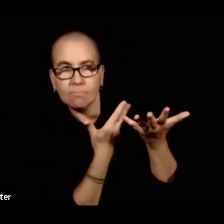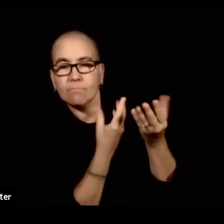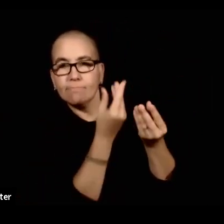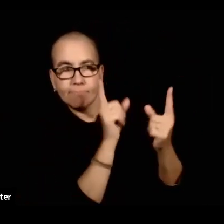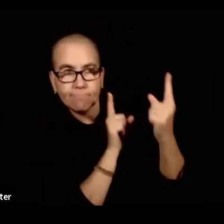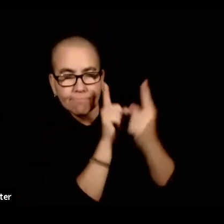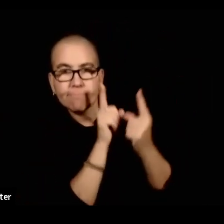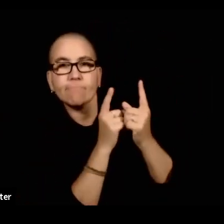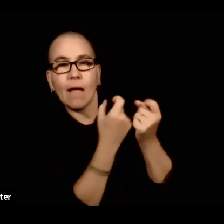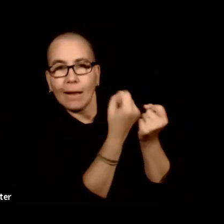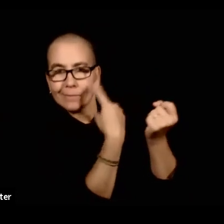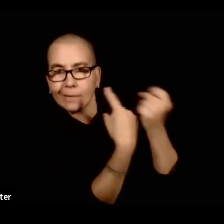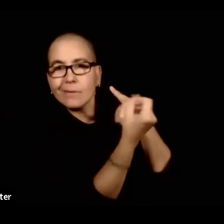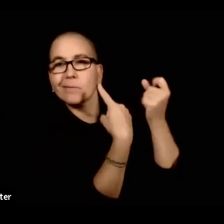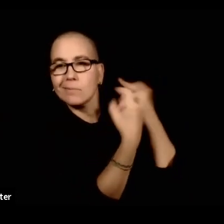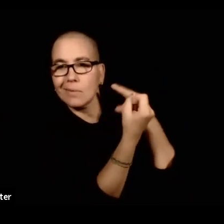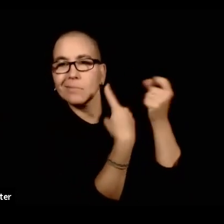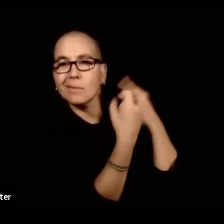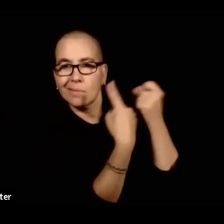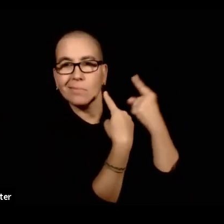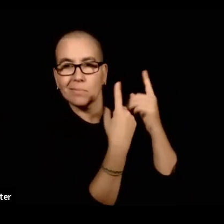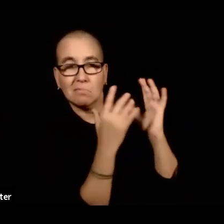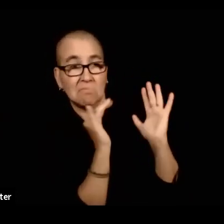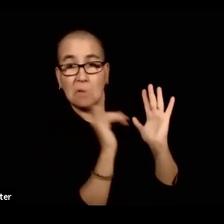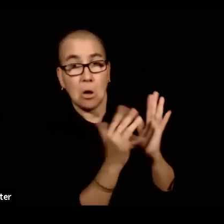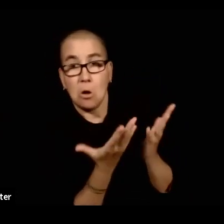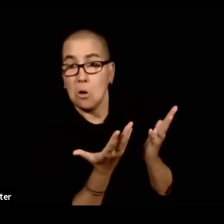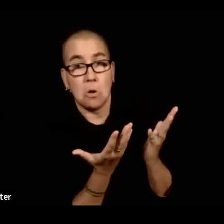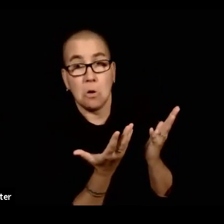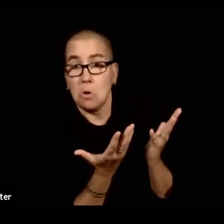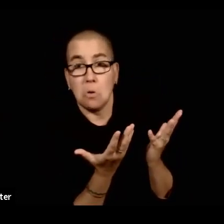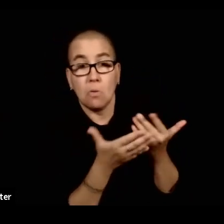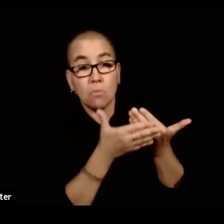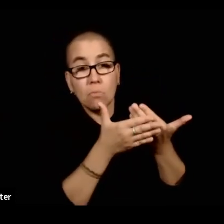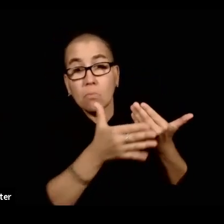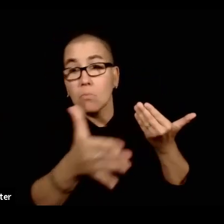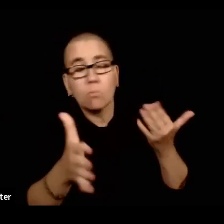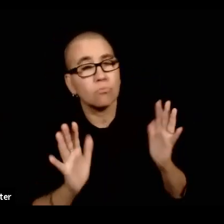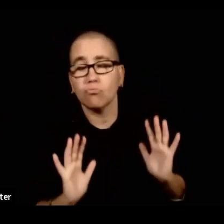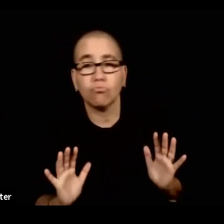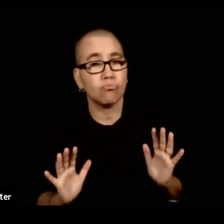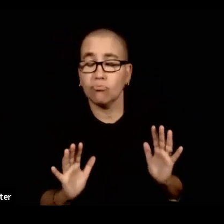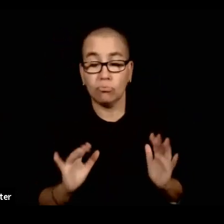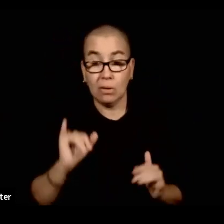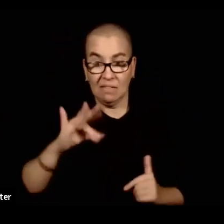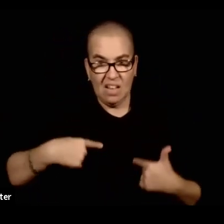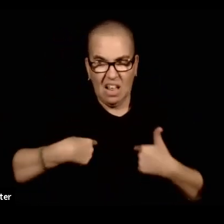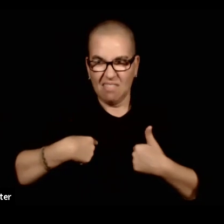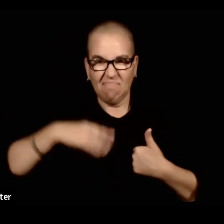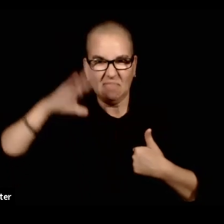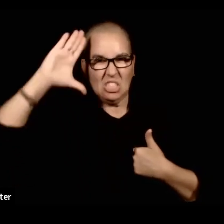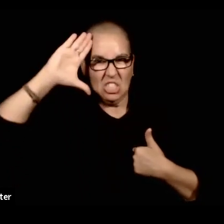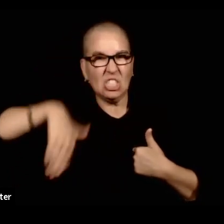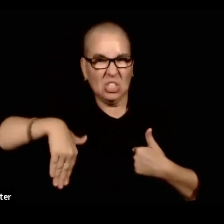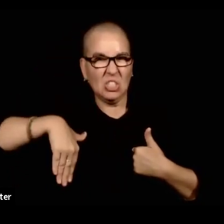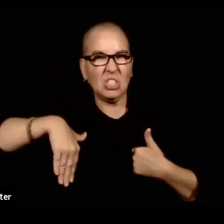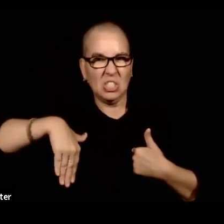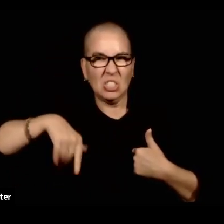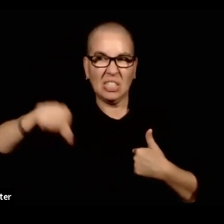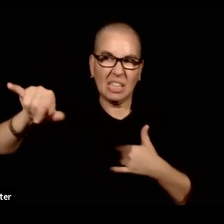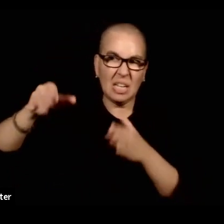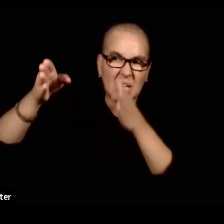direct contact with them. They'll probably be more likely to pick up because you're their friend, you know, all of those things. But yes,